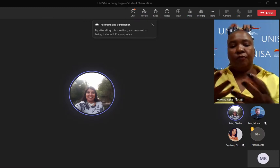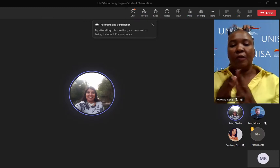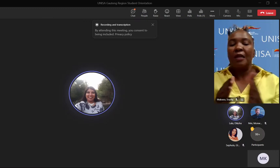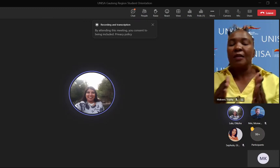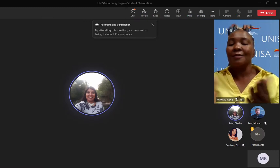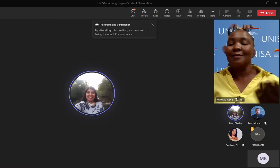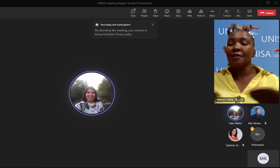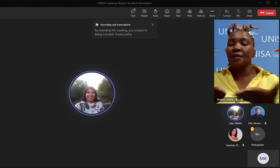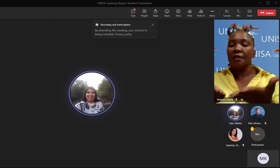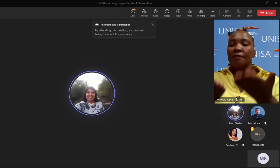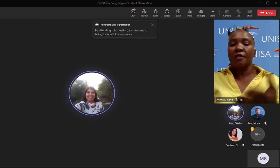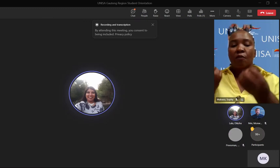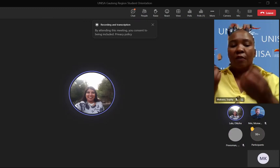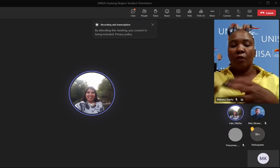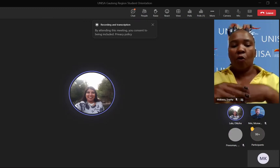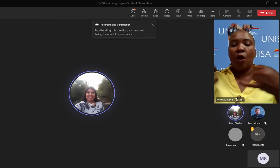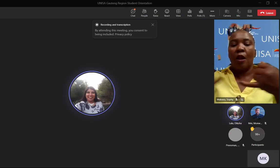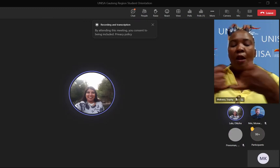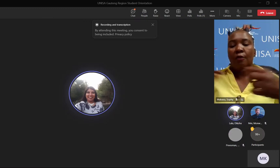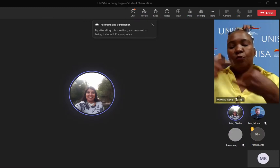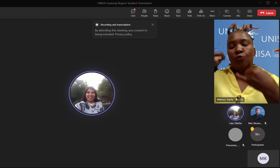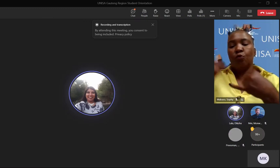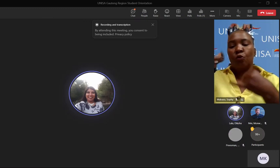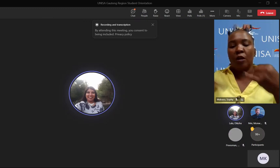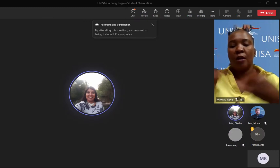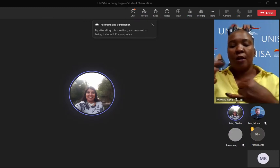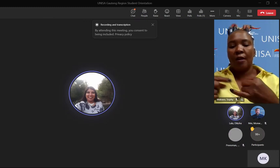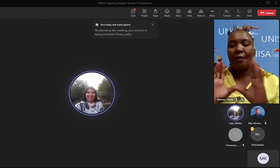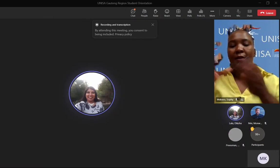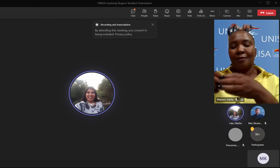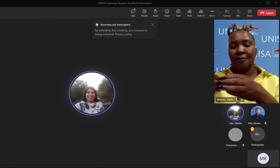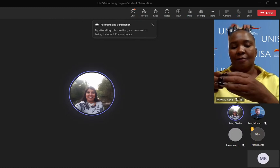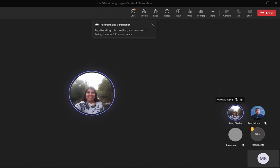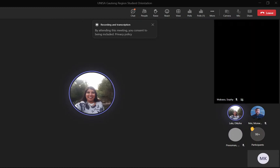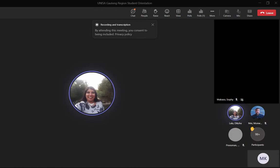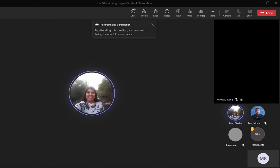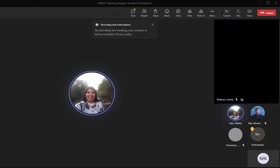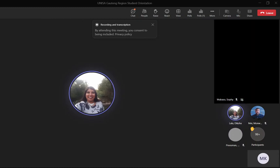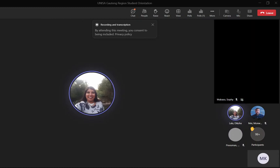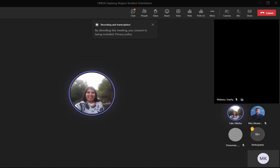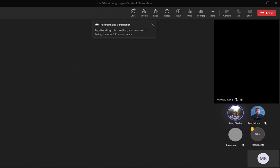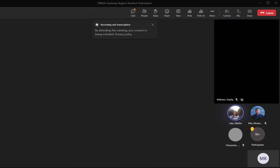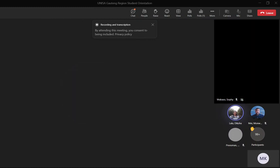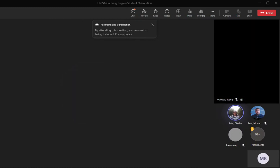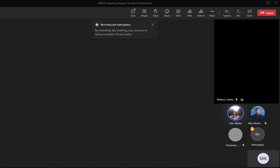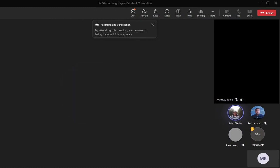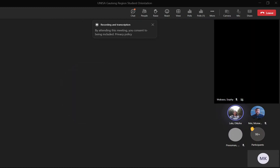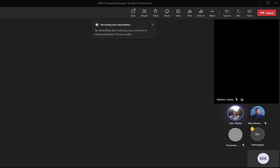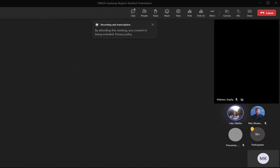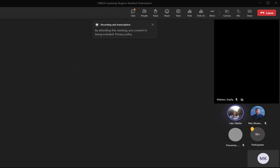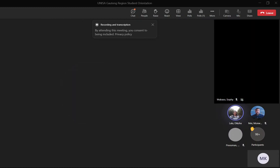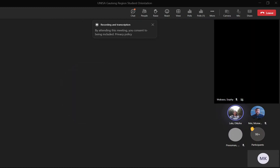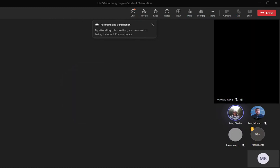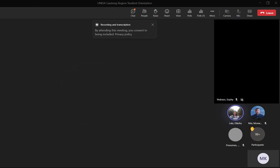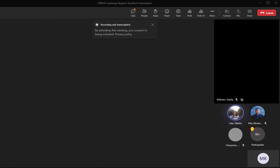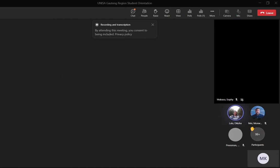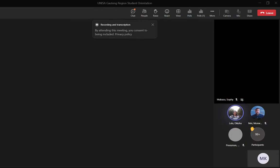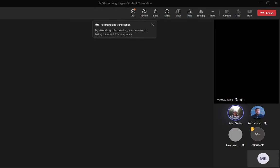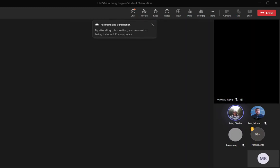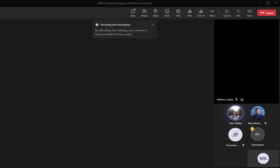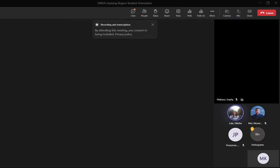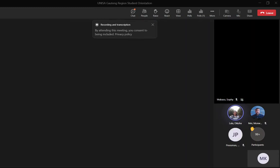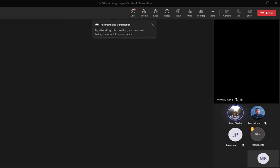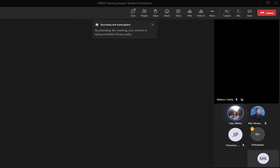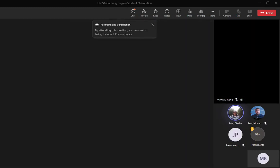for our online tutorial s academic literacy workshops and also support